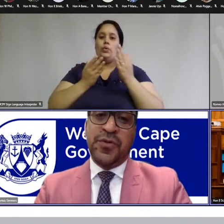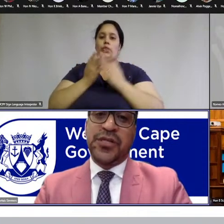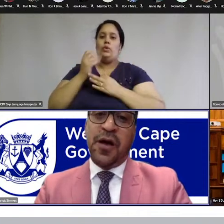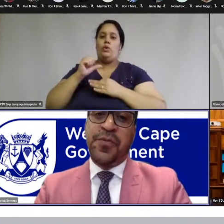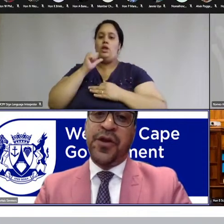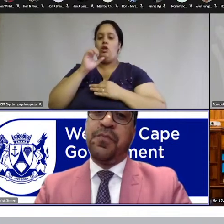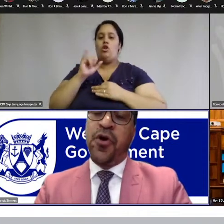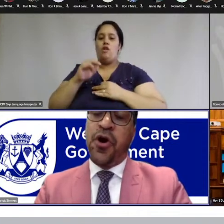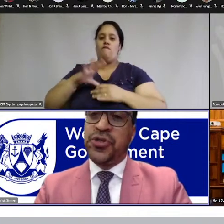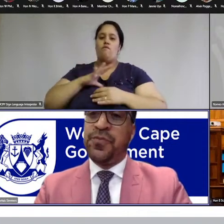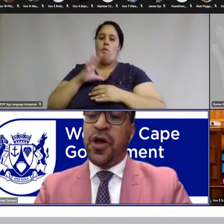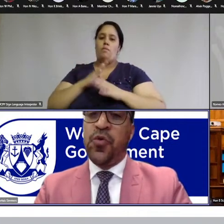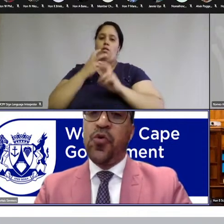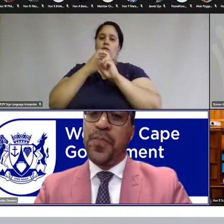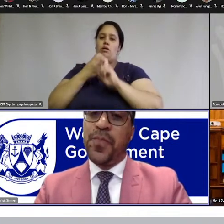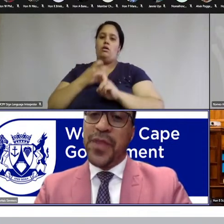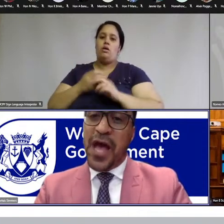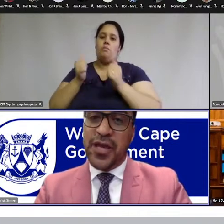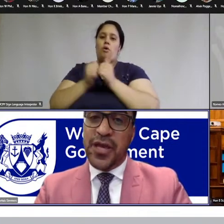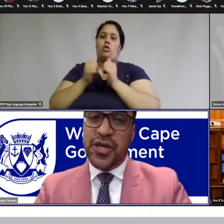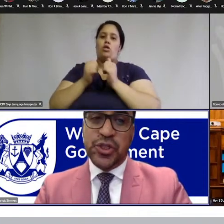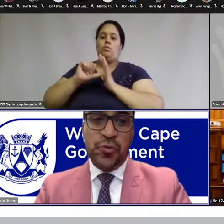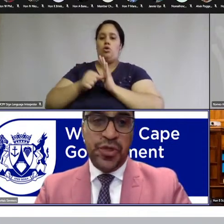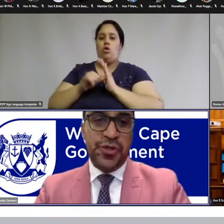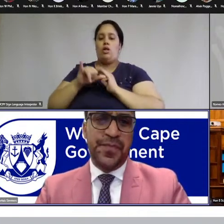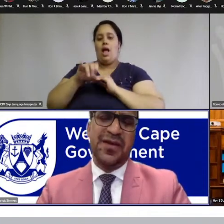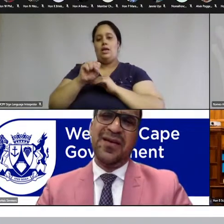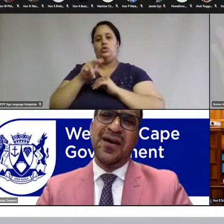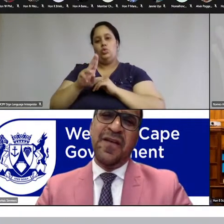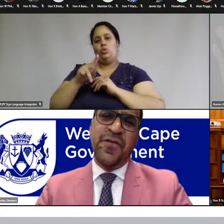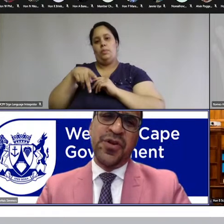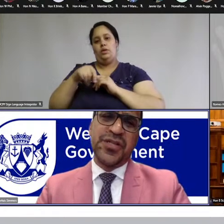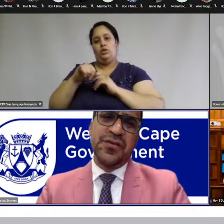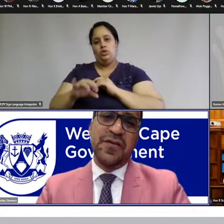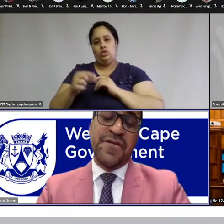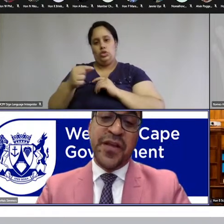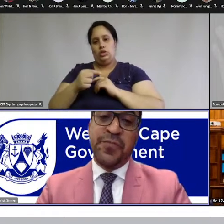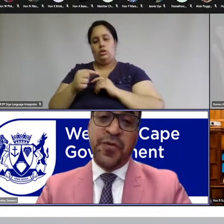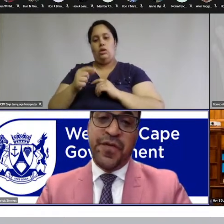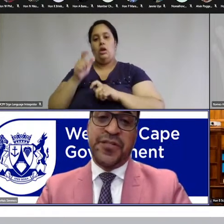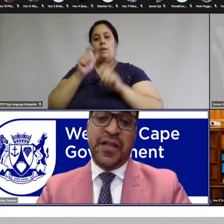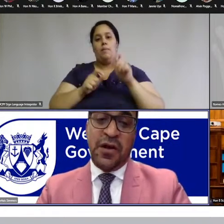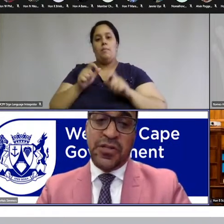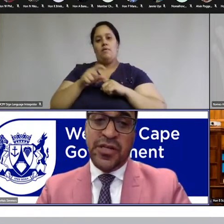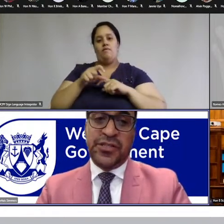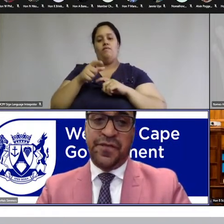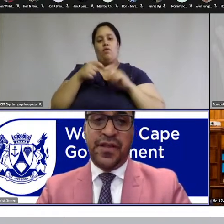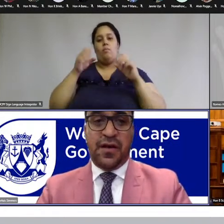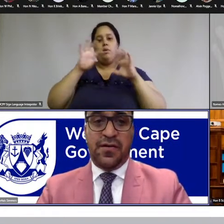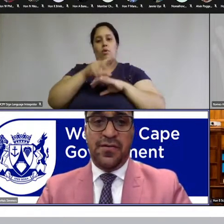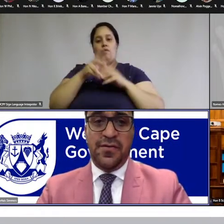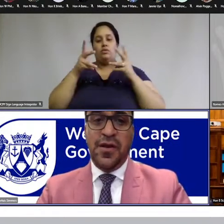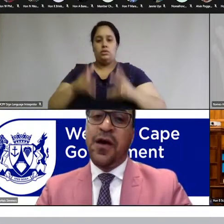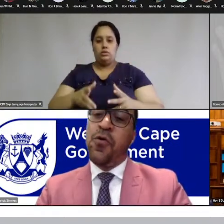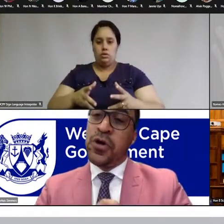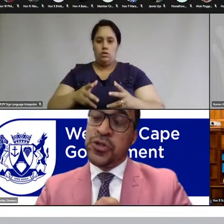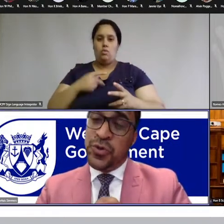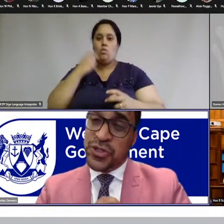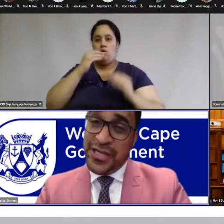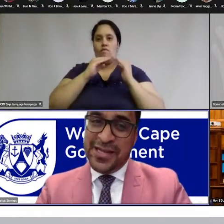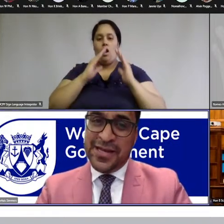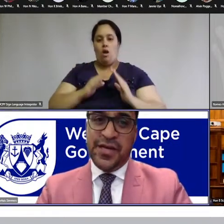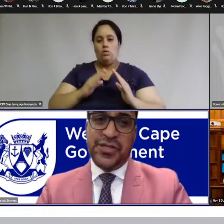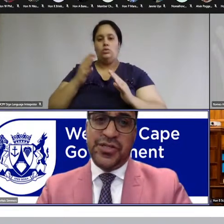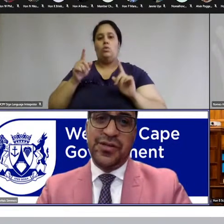Informal Settlements Upgrading Partnership Grant, or ISUPG. Inwoners van hierdie provinsie wat na ons luister vandag, ook